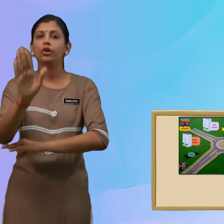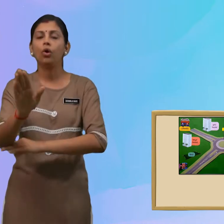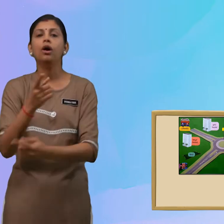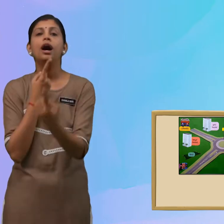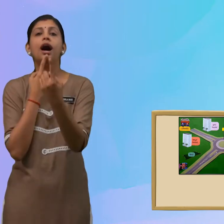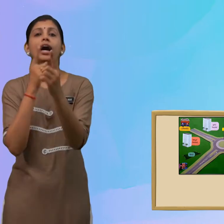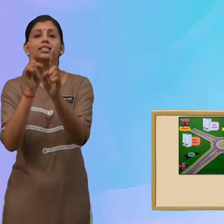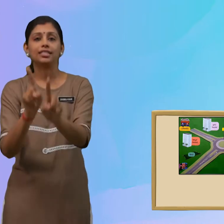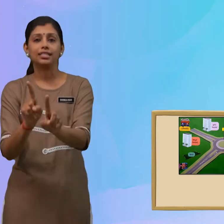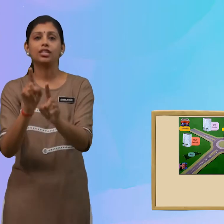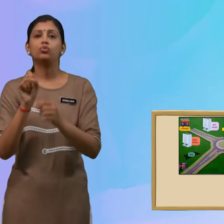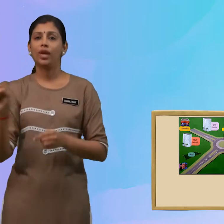your answers as well.